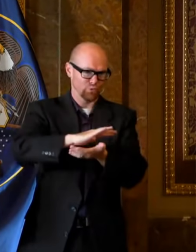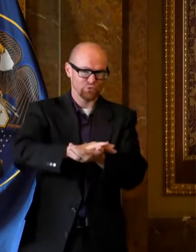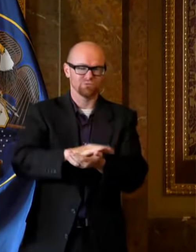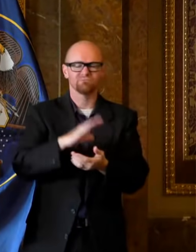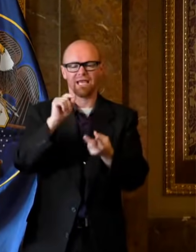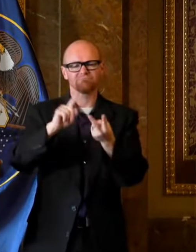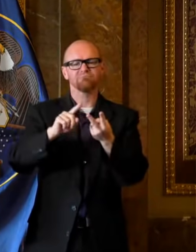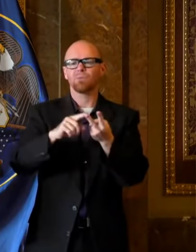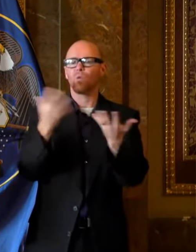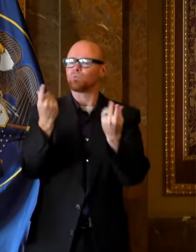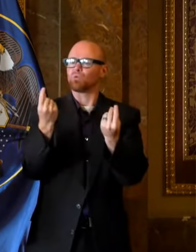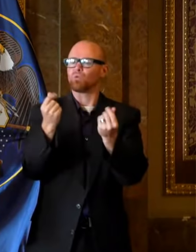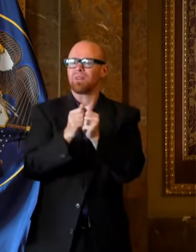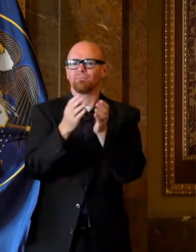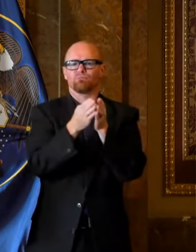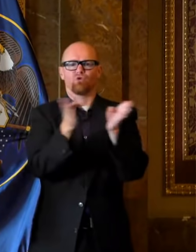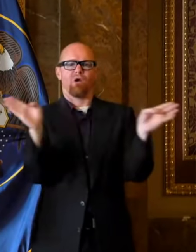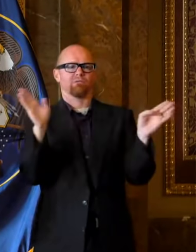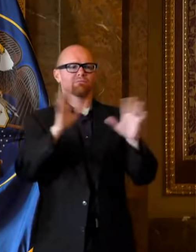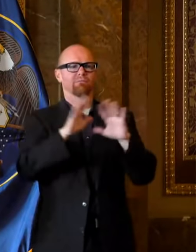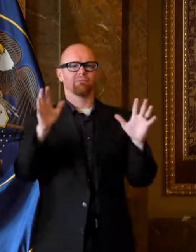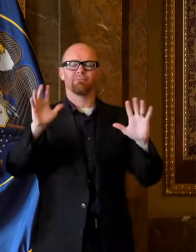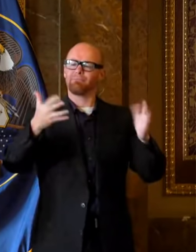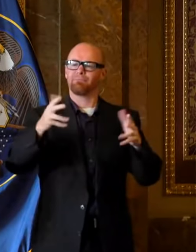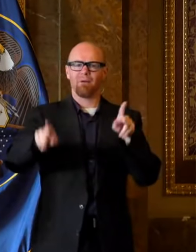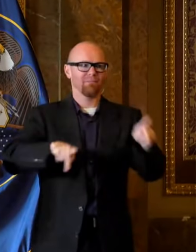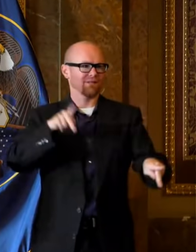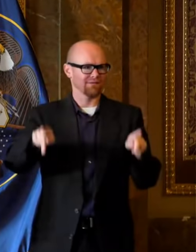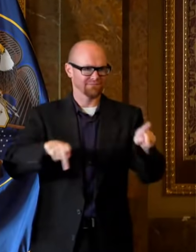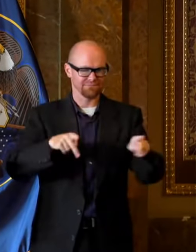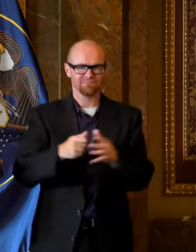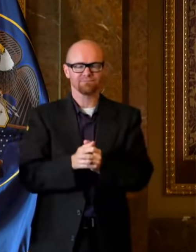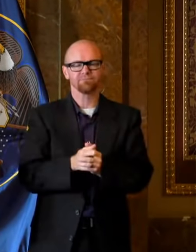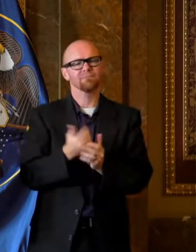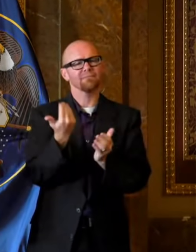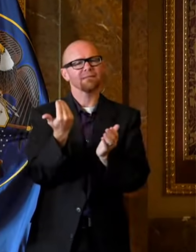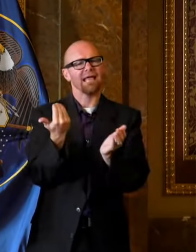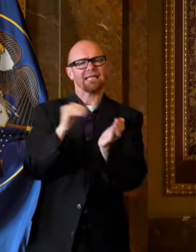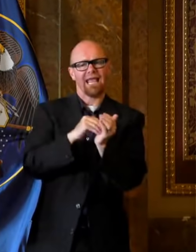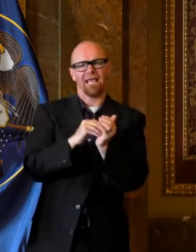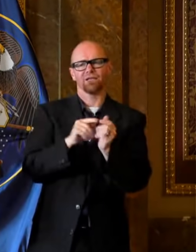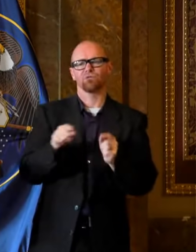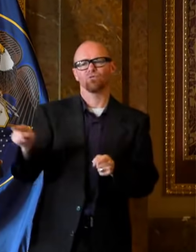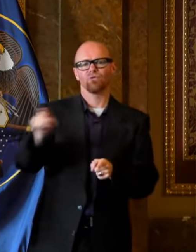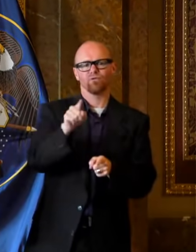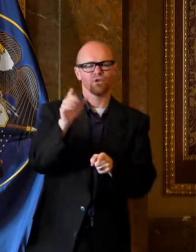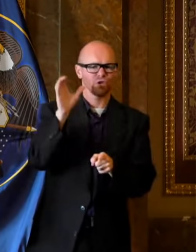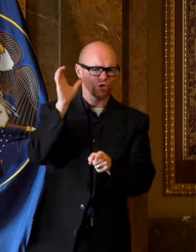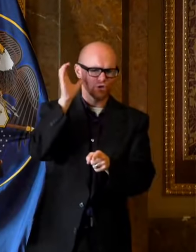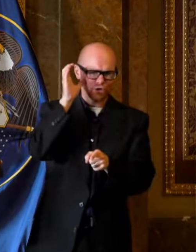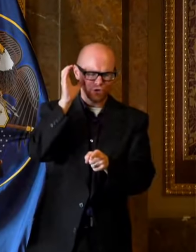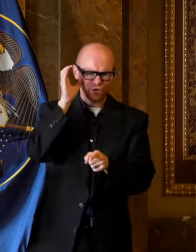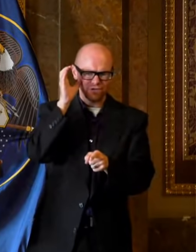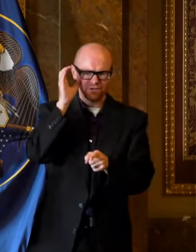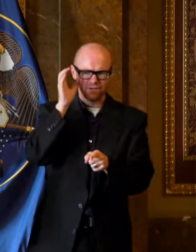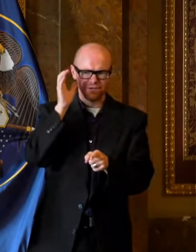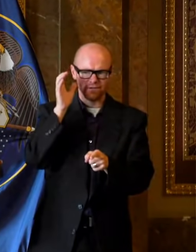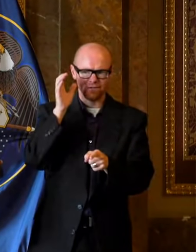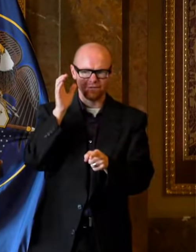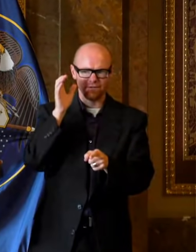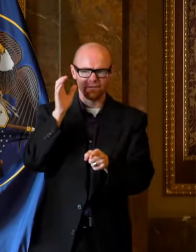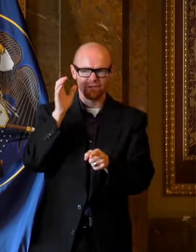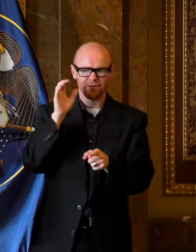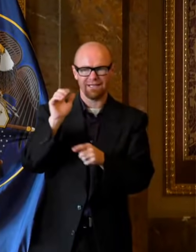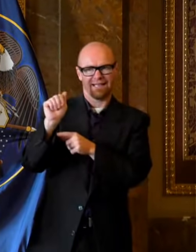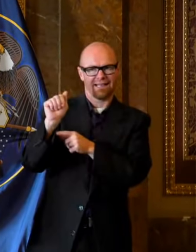public. Also other things I think it's important to bring up. We're not so look. You've heard the asks from from all of